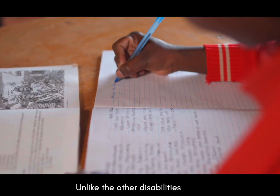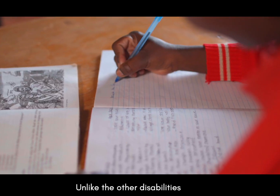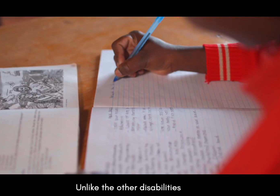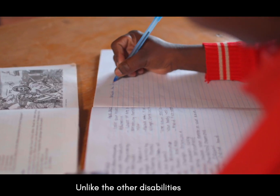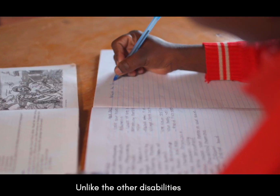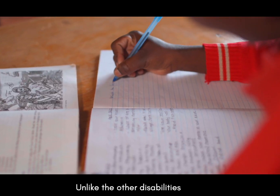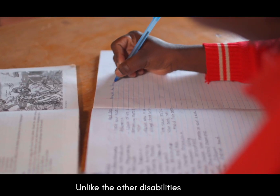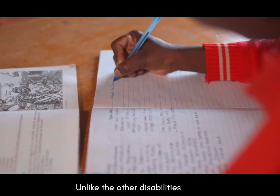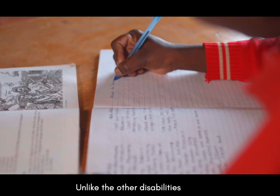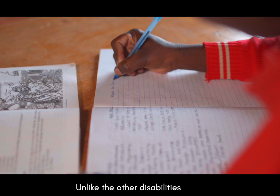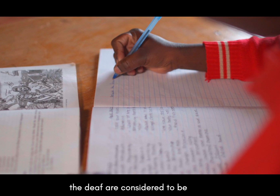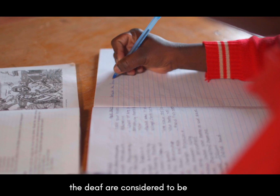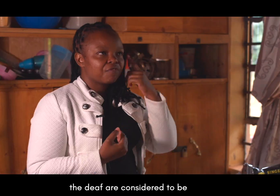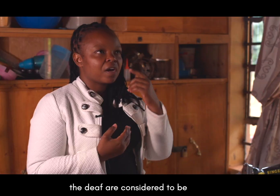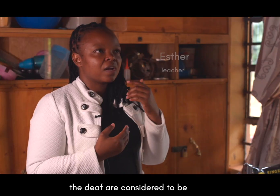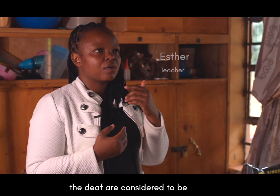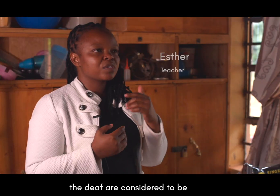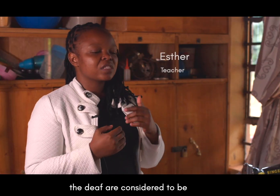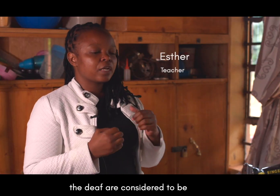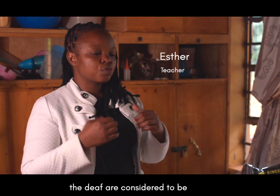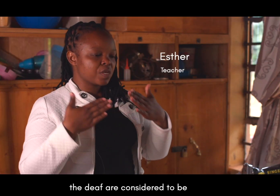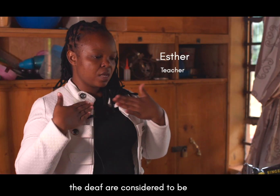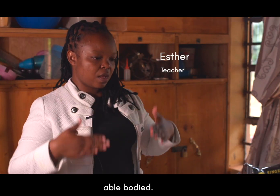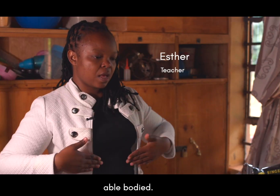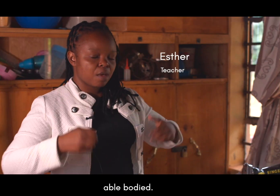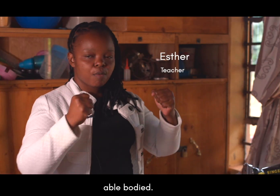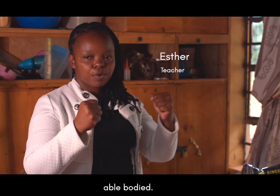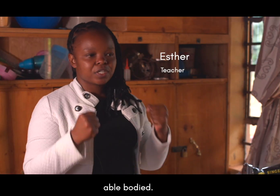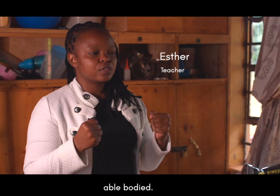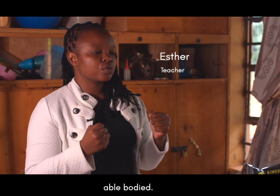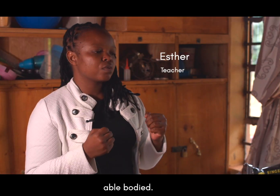unlike the other disabilities, the deaf are considered to be able-bodied. So